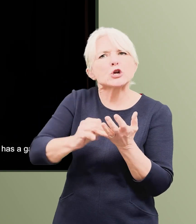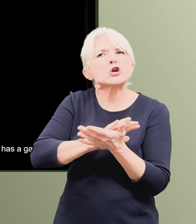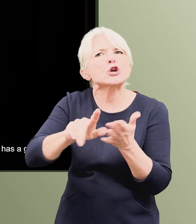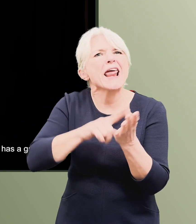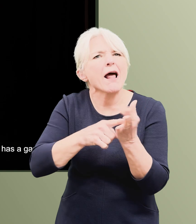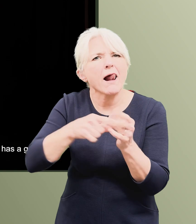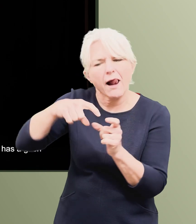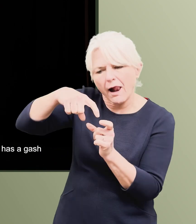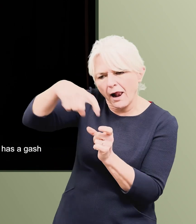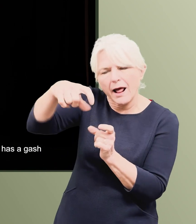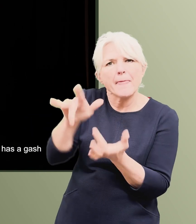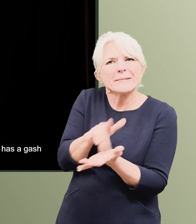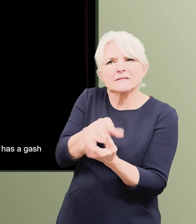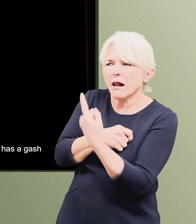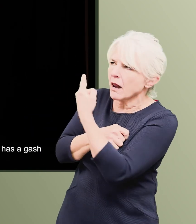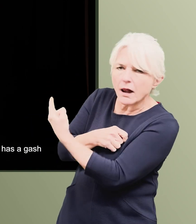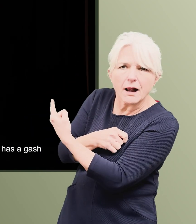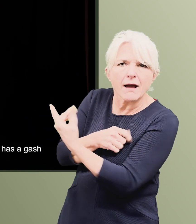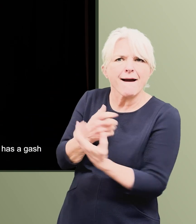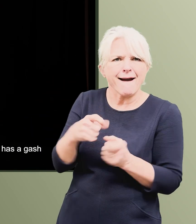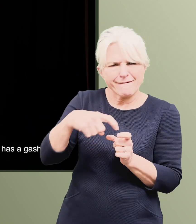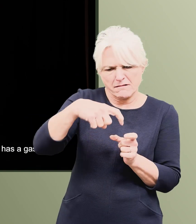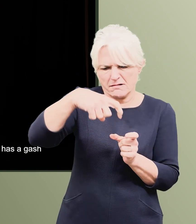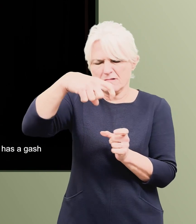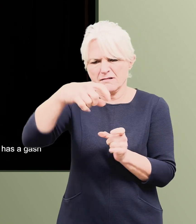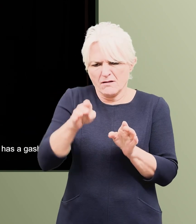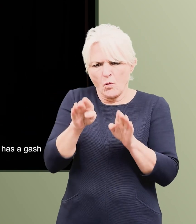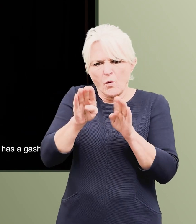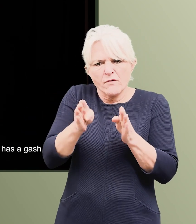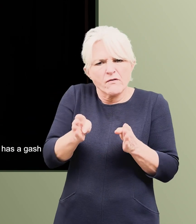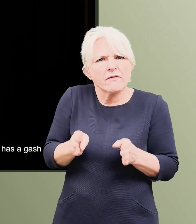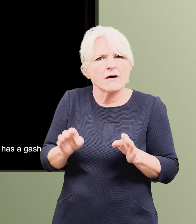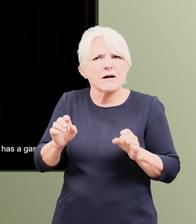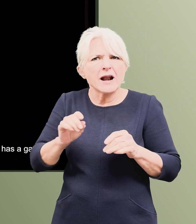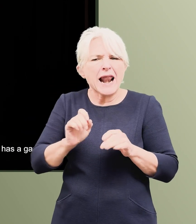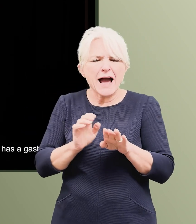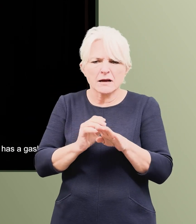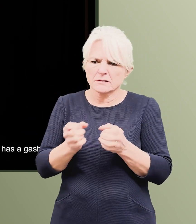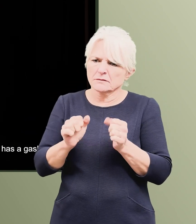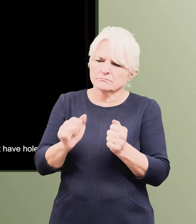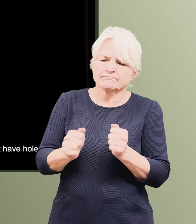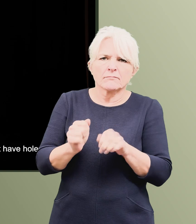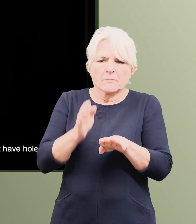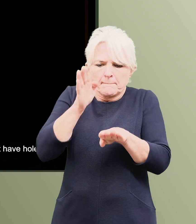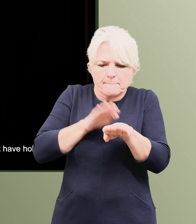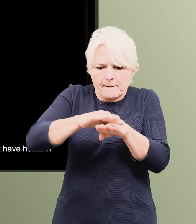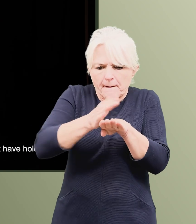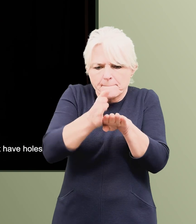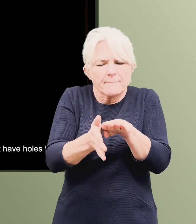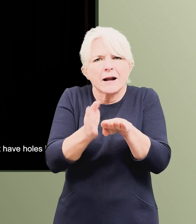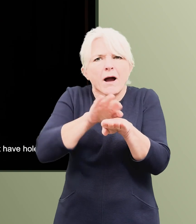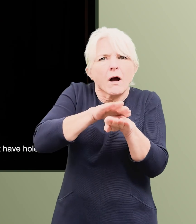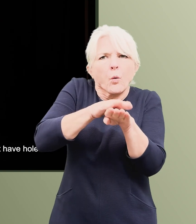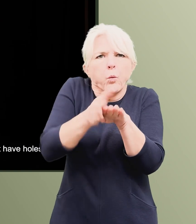their own. The one on the top left has a gash through the middle. This one has a hole in the middle.